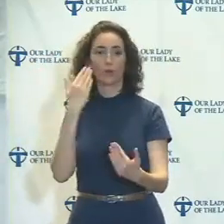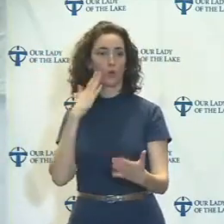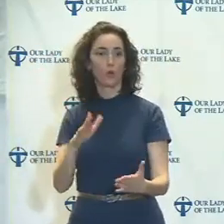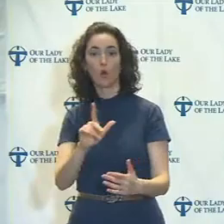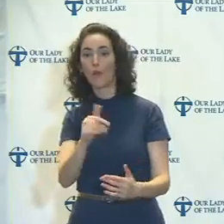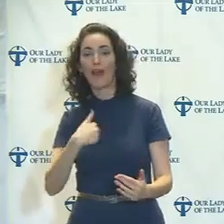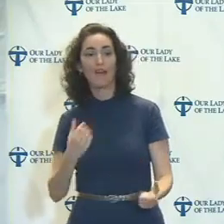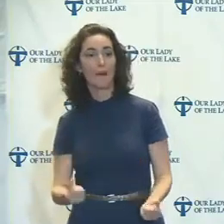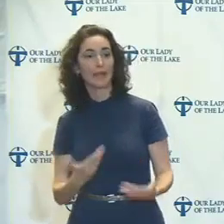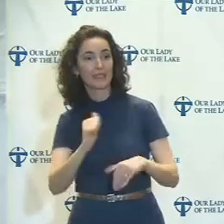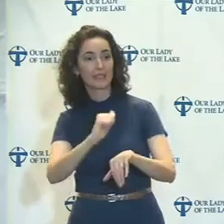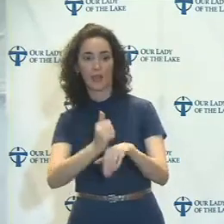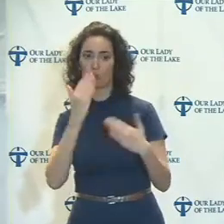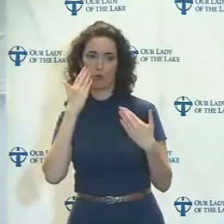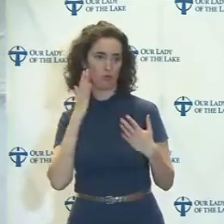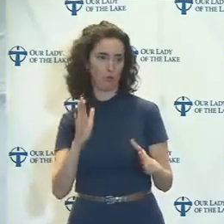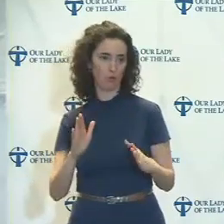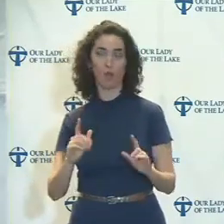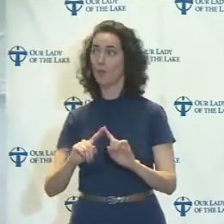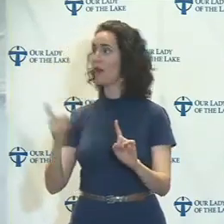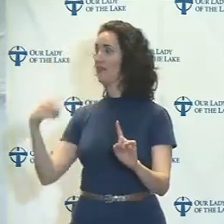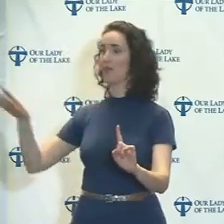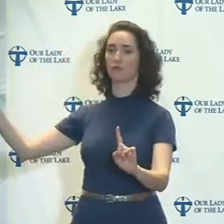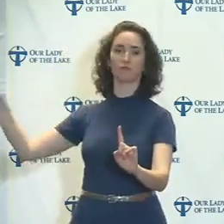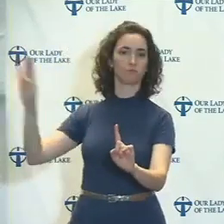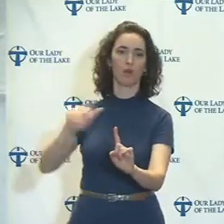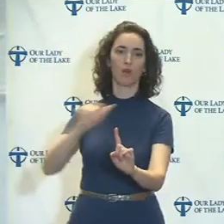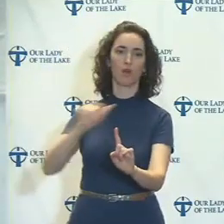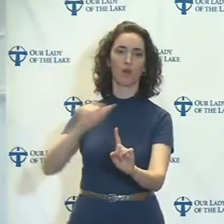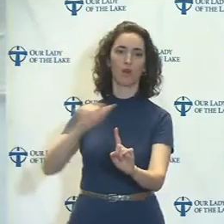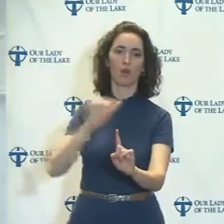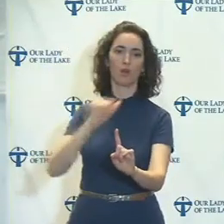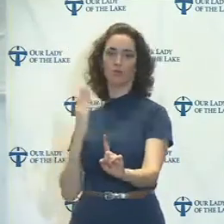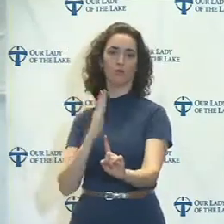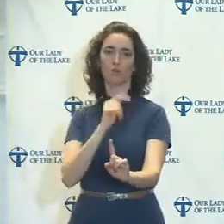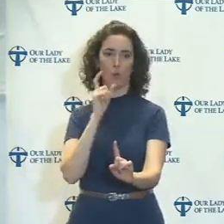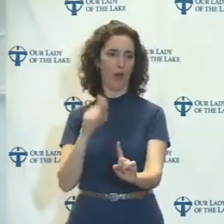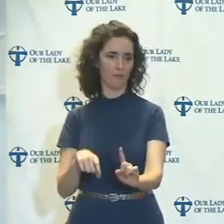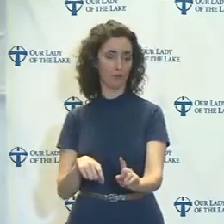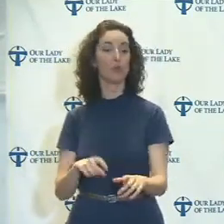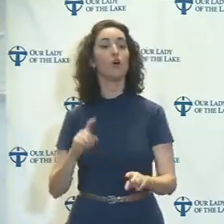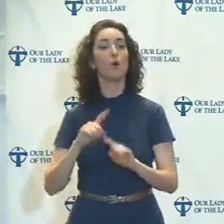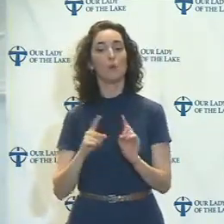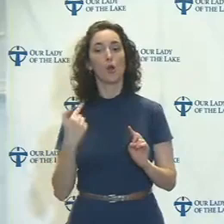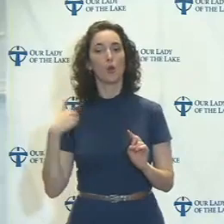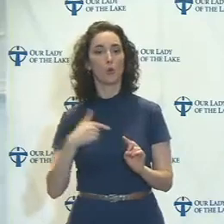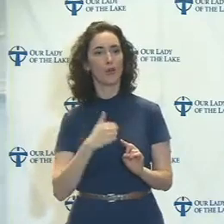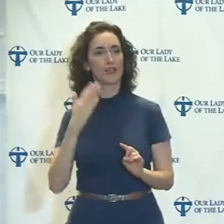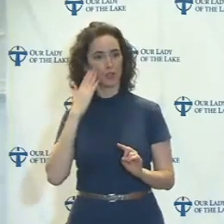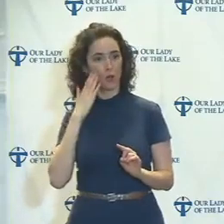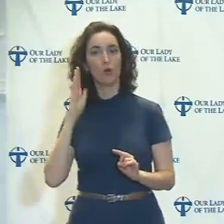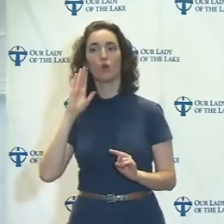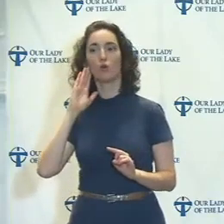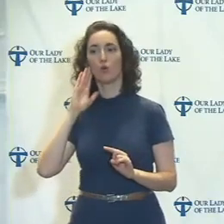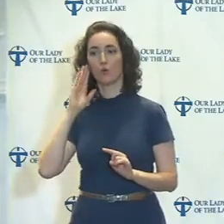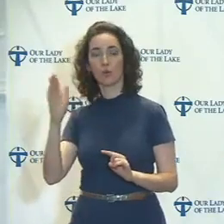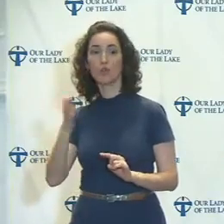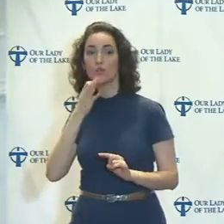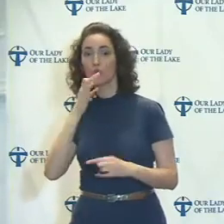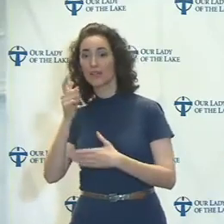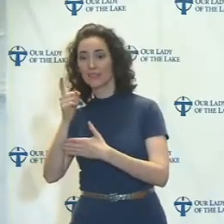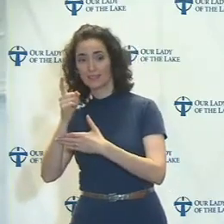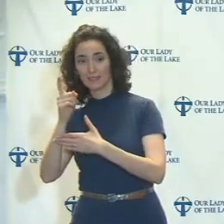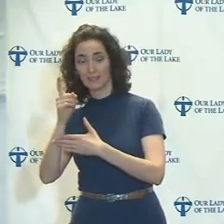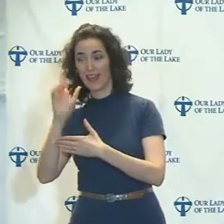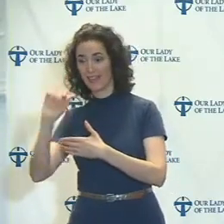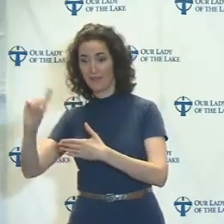who they are, and so forth, but we know that there will be doses allocated in the first week for